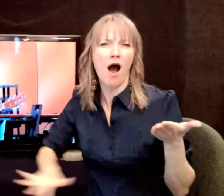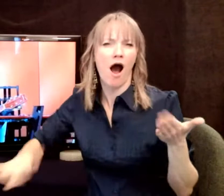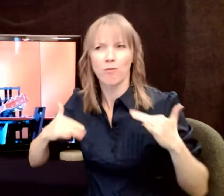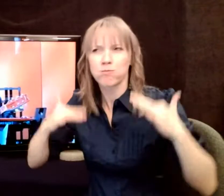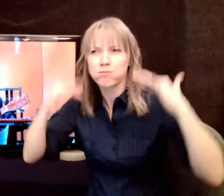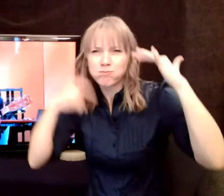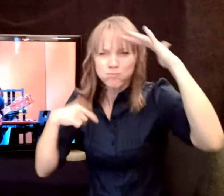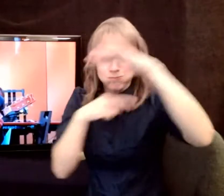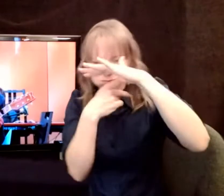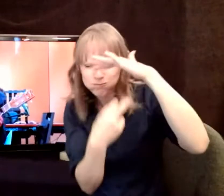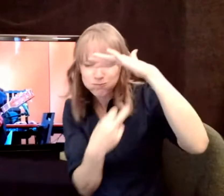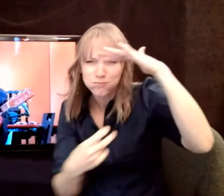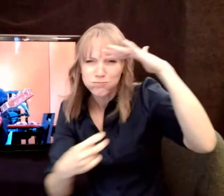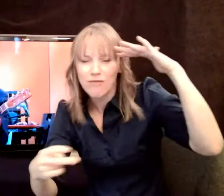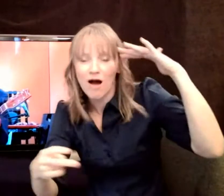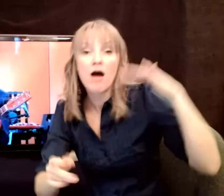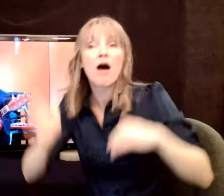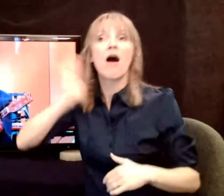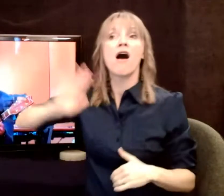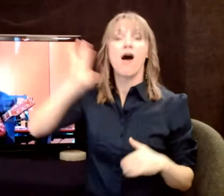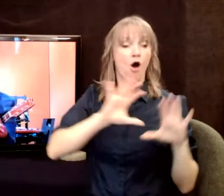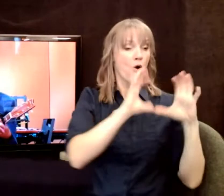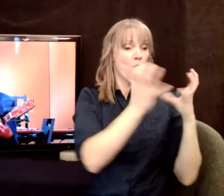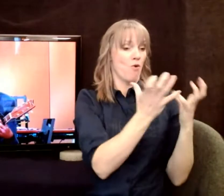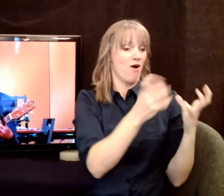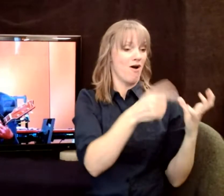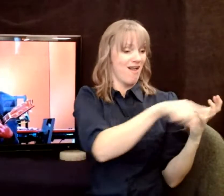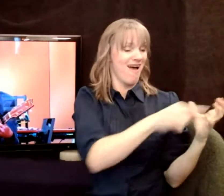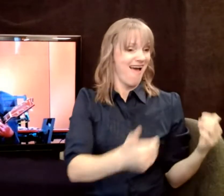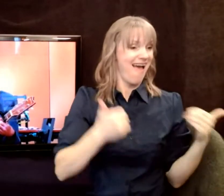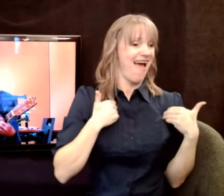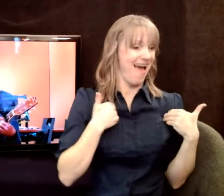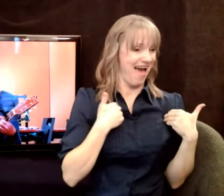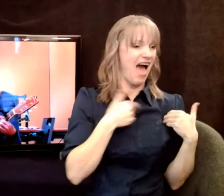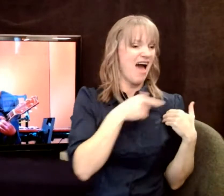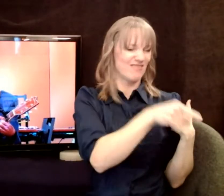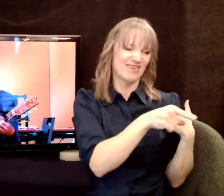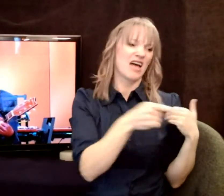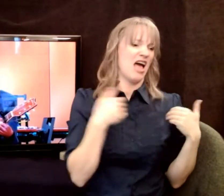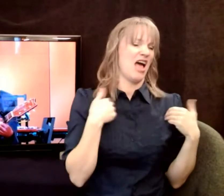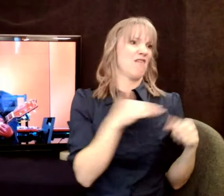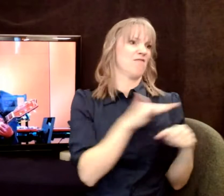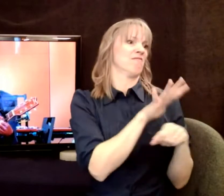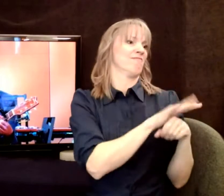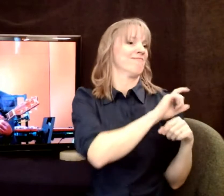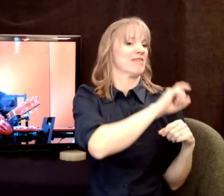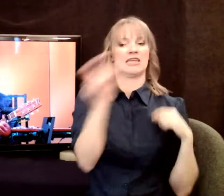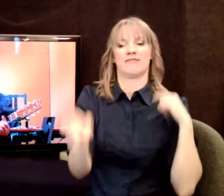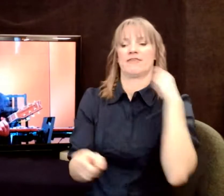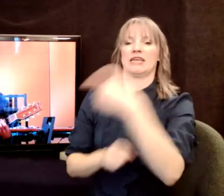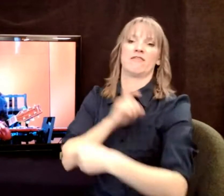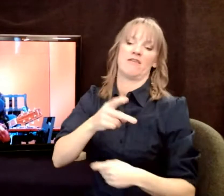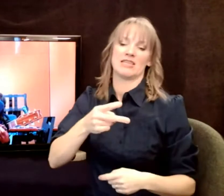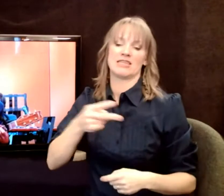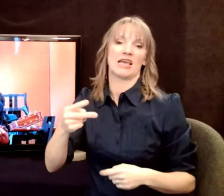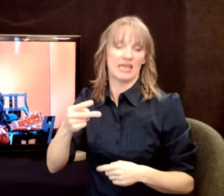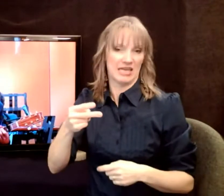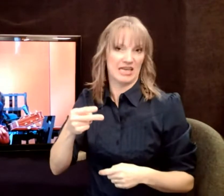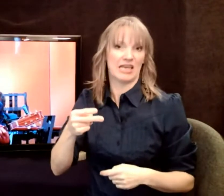half there, heaven's second rate hand me down. But I walk it with a reverend